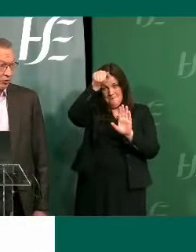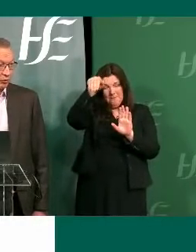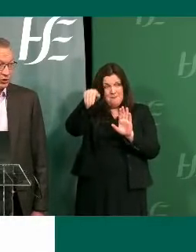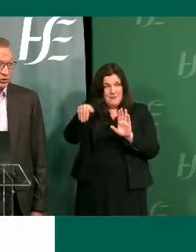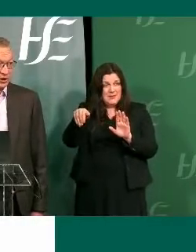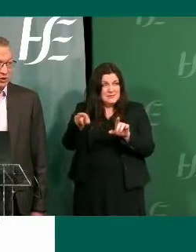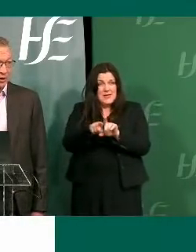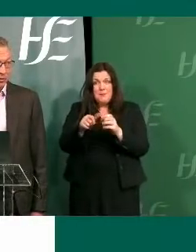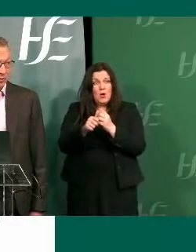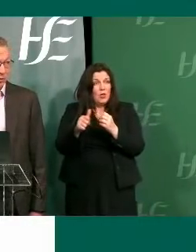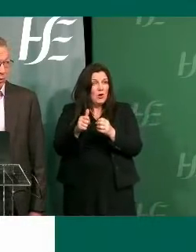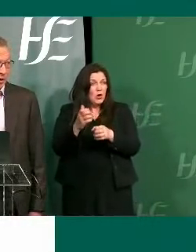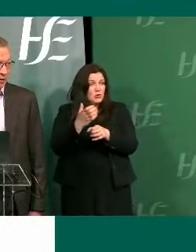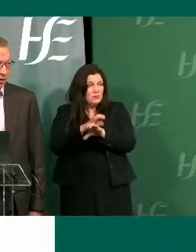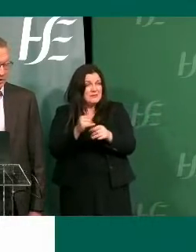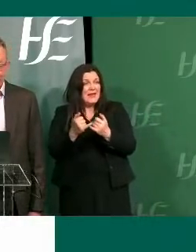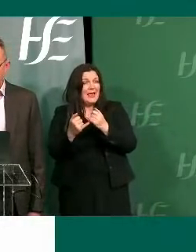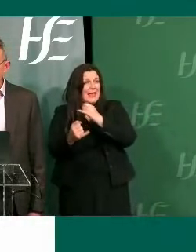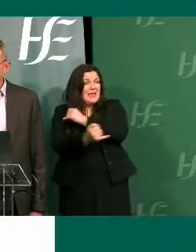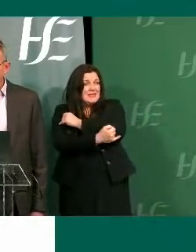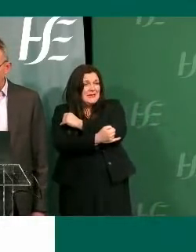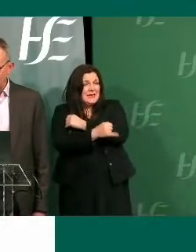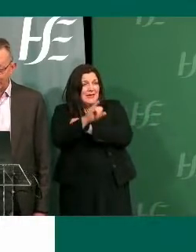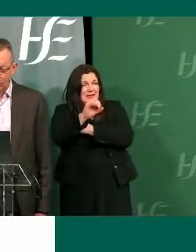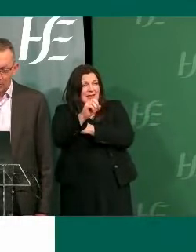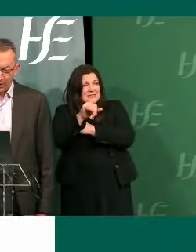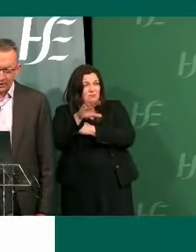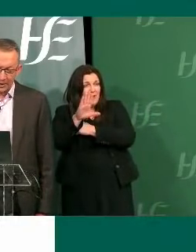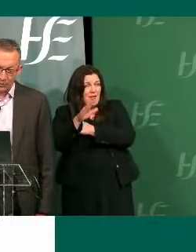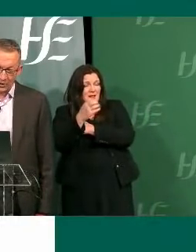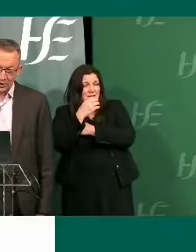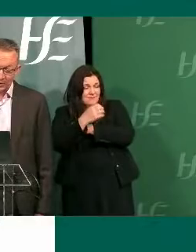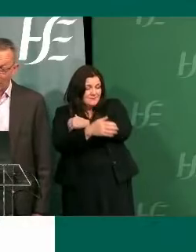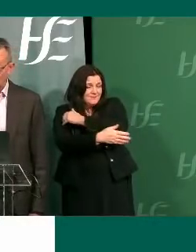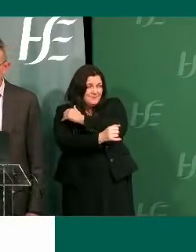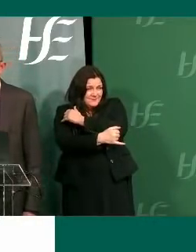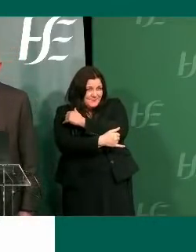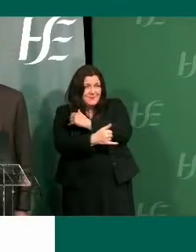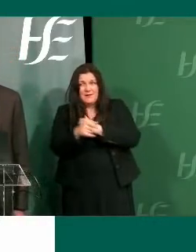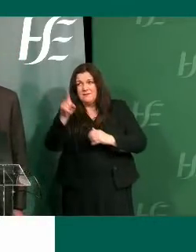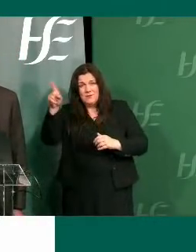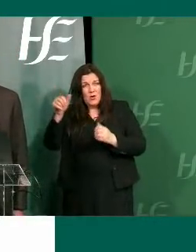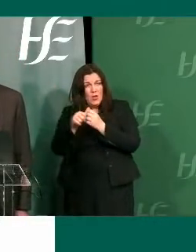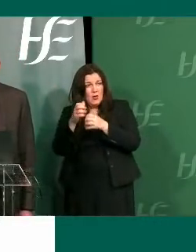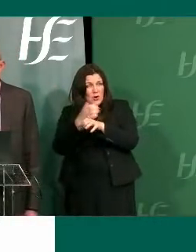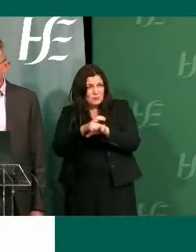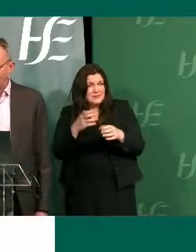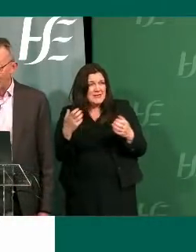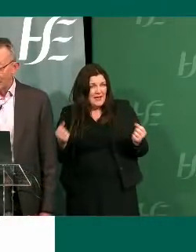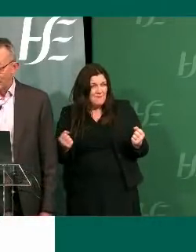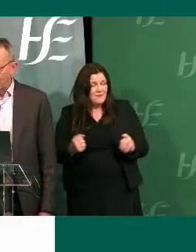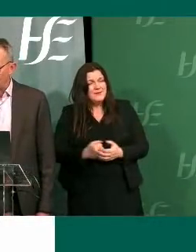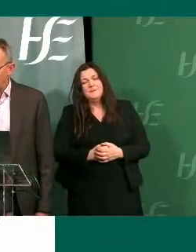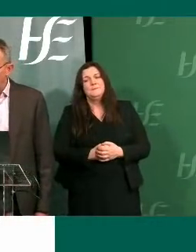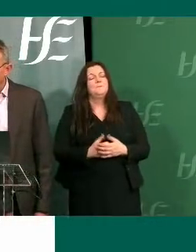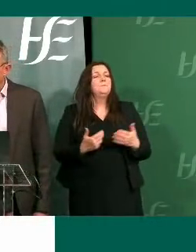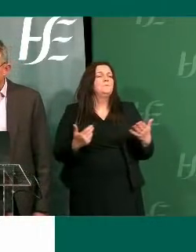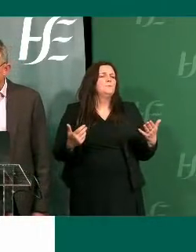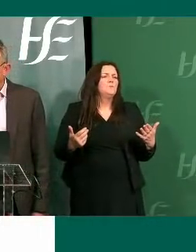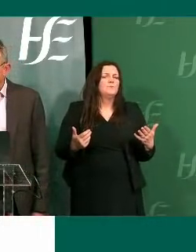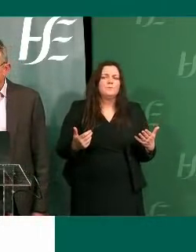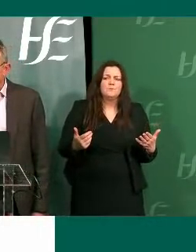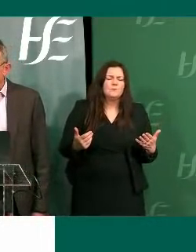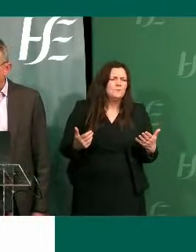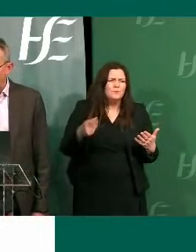in other countries such as Israel, who are earlier on this line, that we'll see that drop. And likewise, the hospitalisation numbers again, look at the figure, look